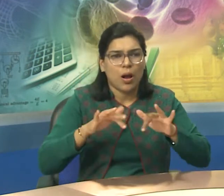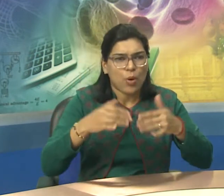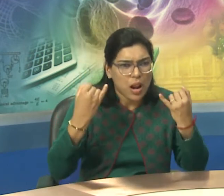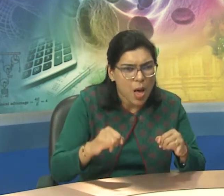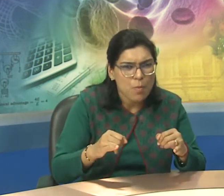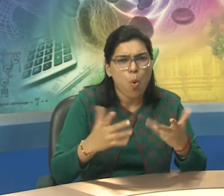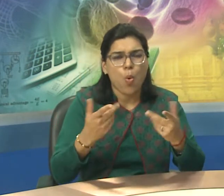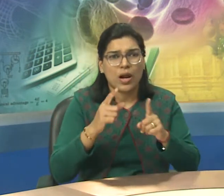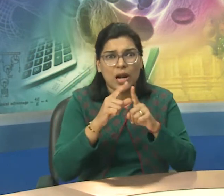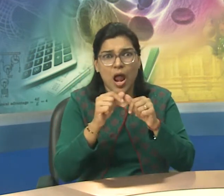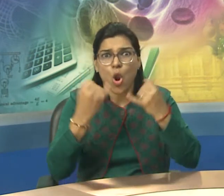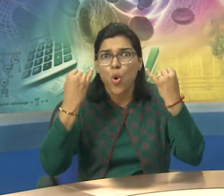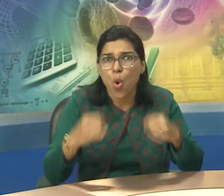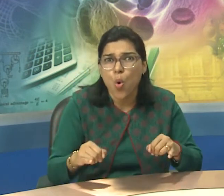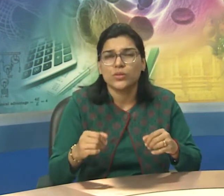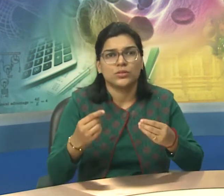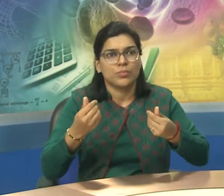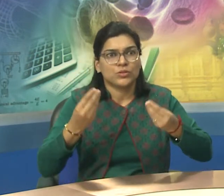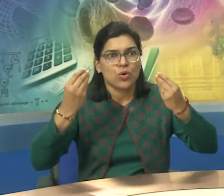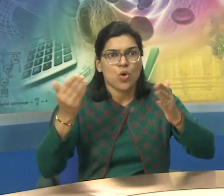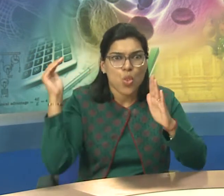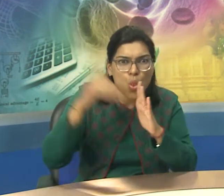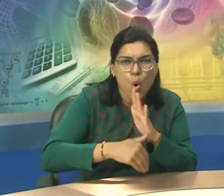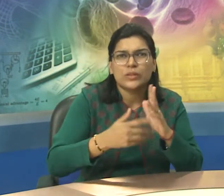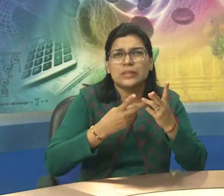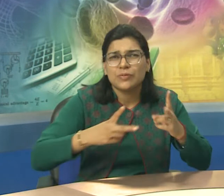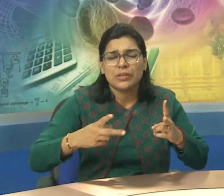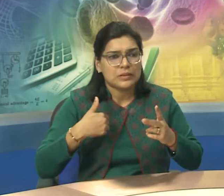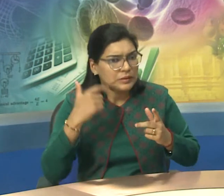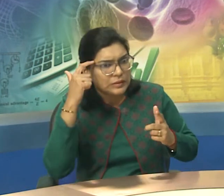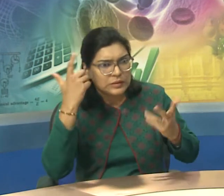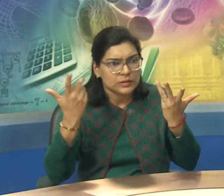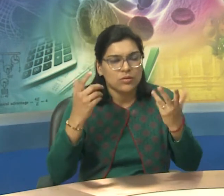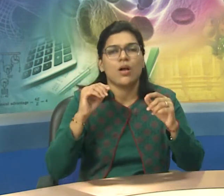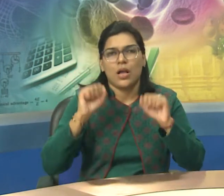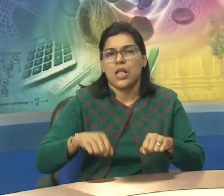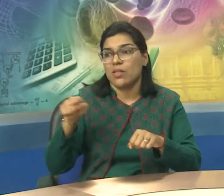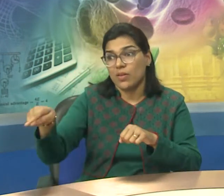is certainly one option for addressing the